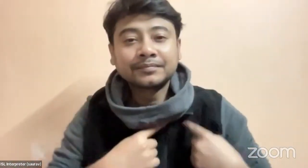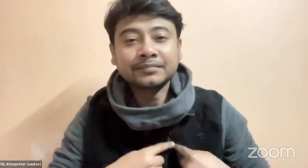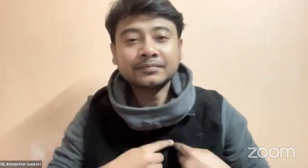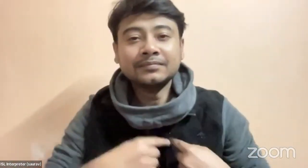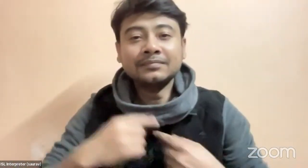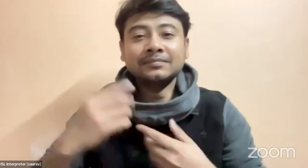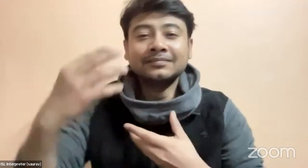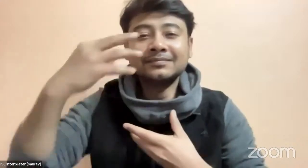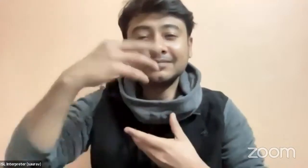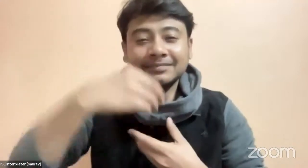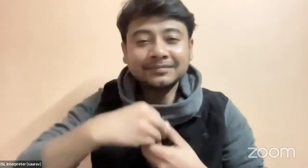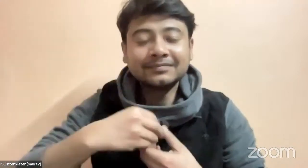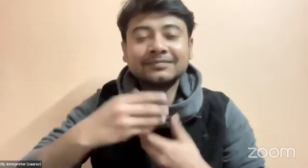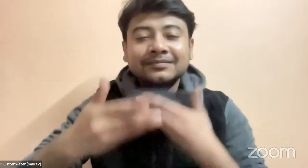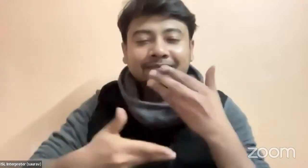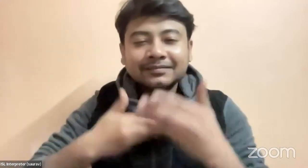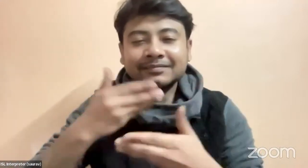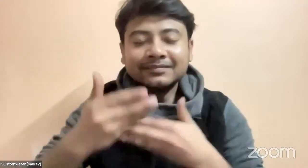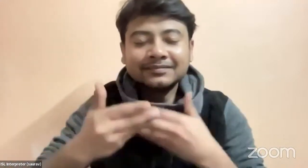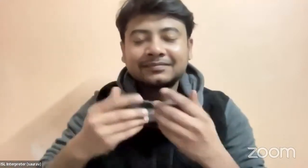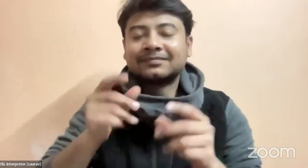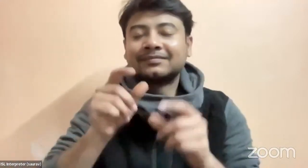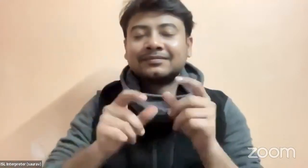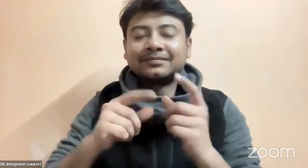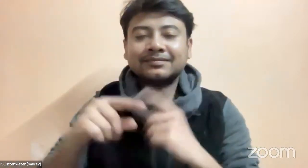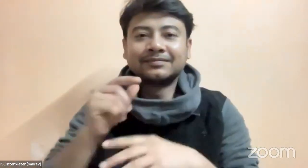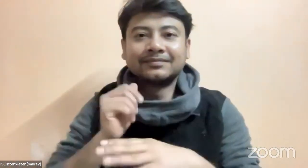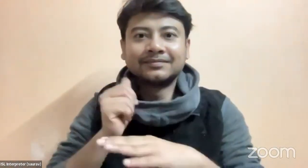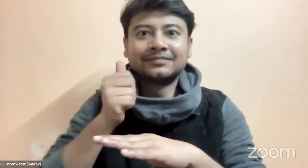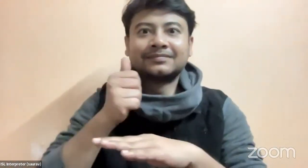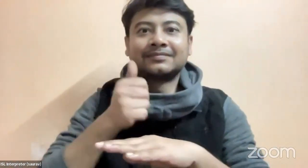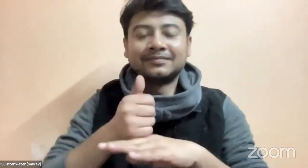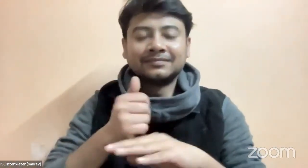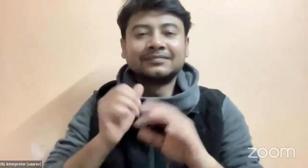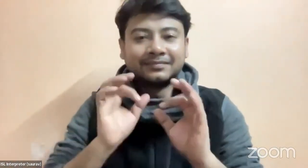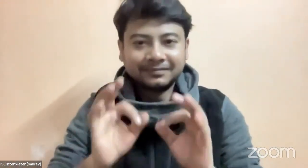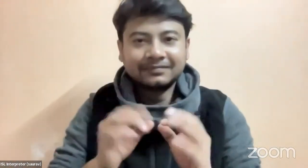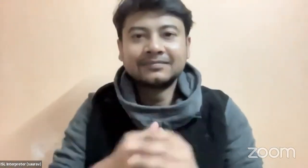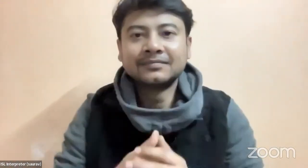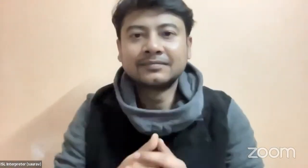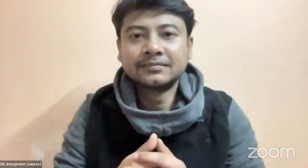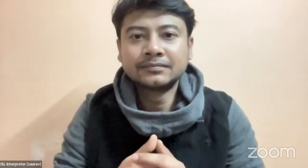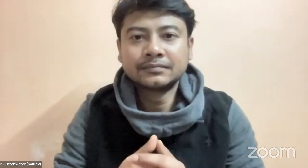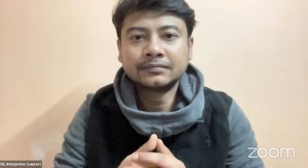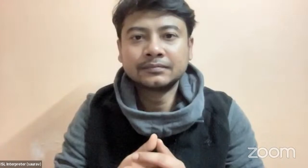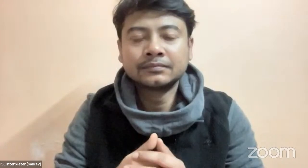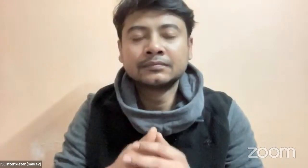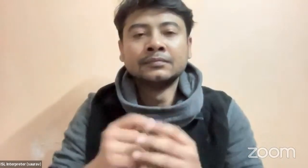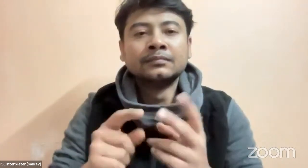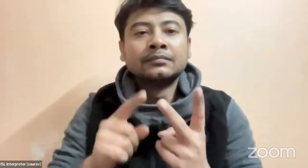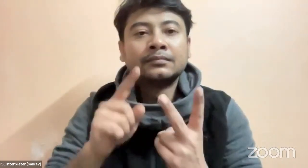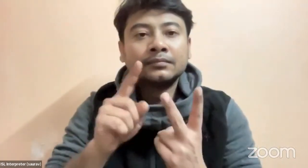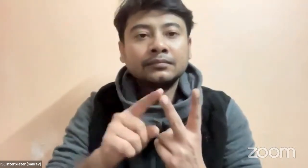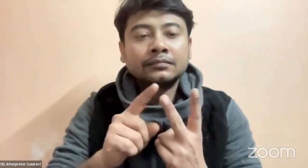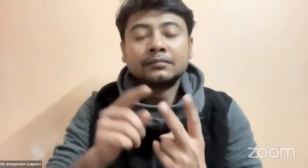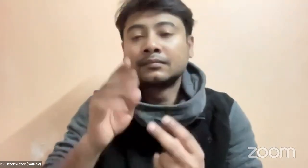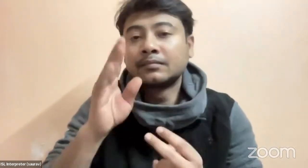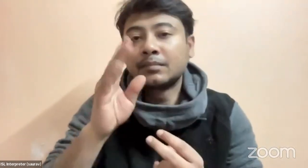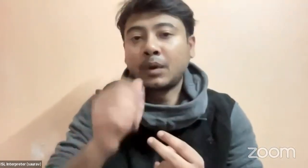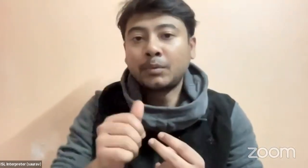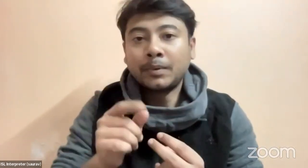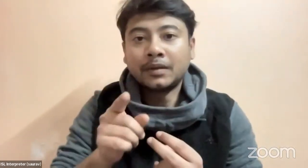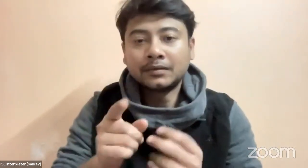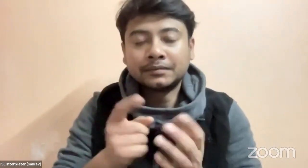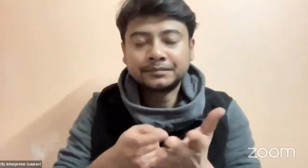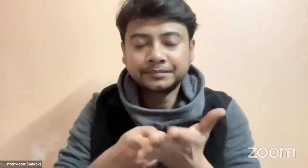Then I offer my respectful obeisances to Srila Prabhupada, who is founder Acharya